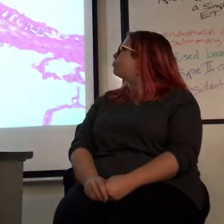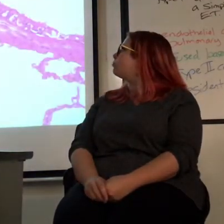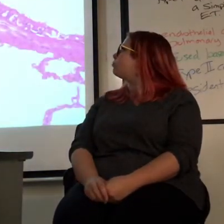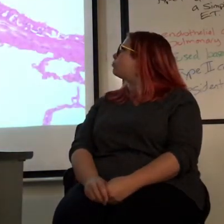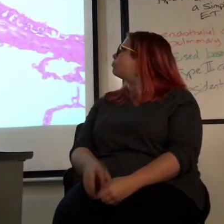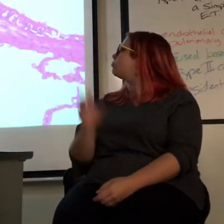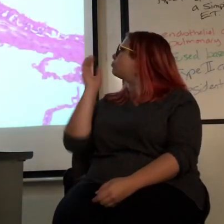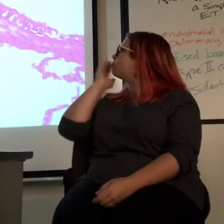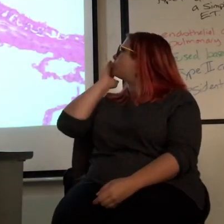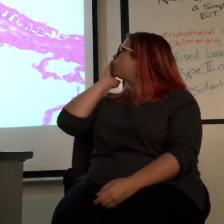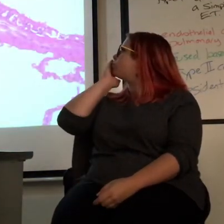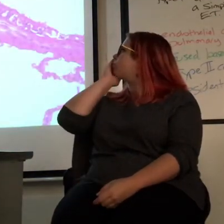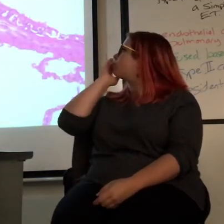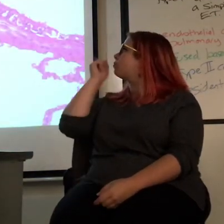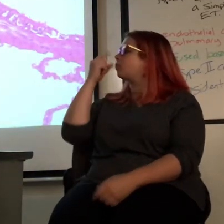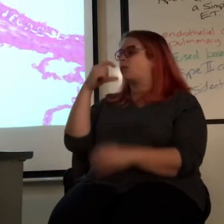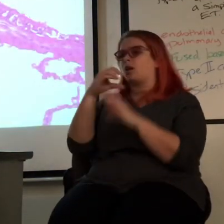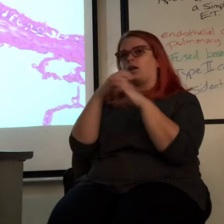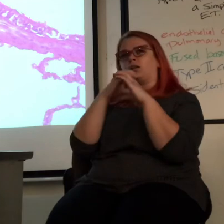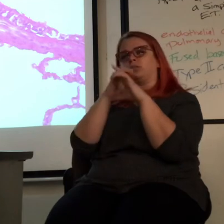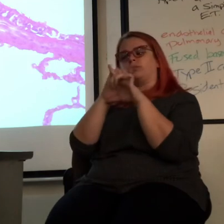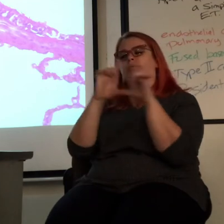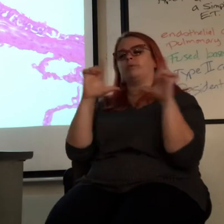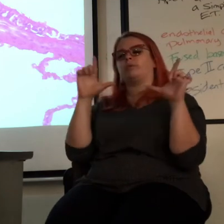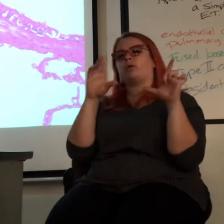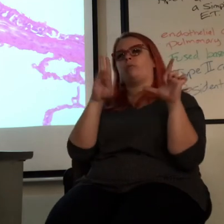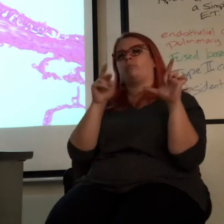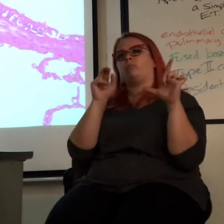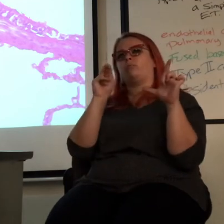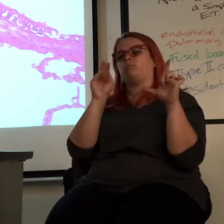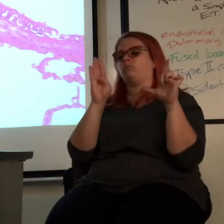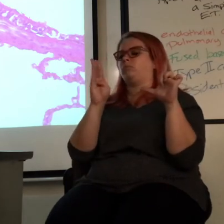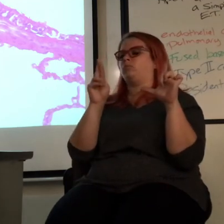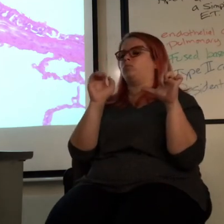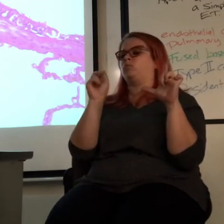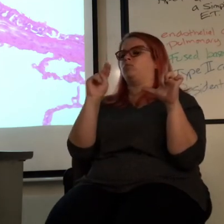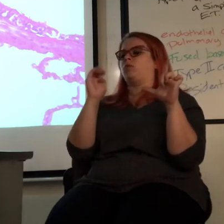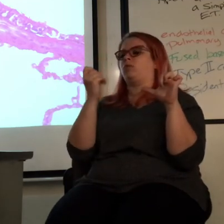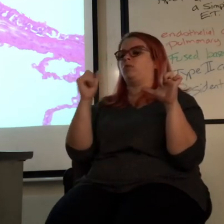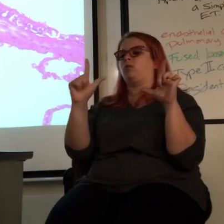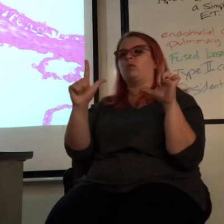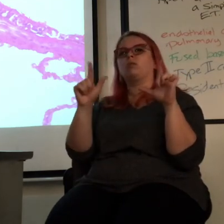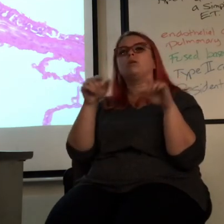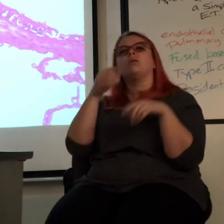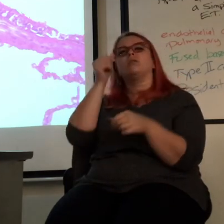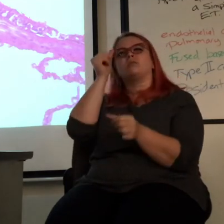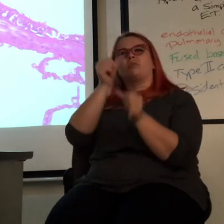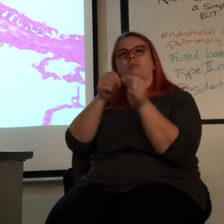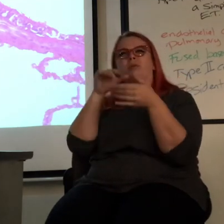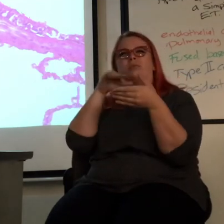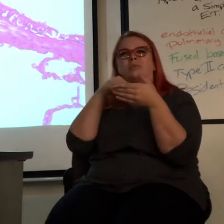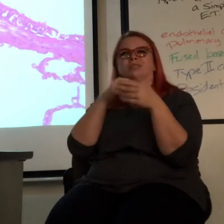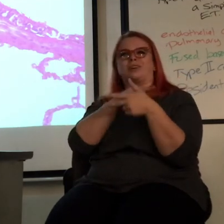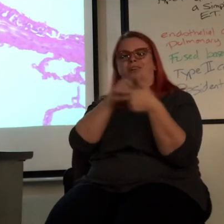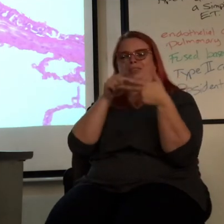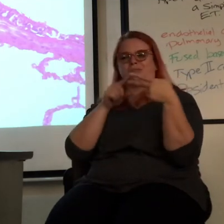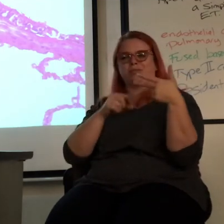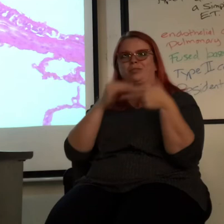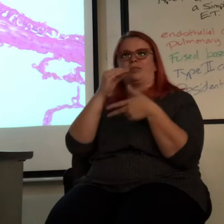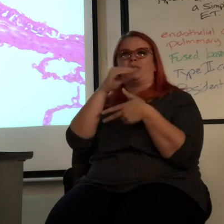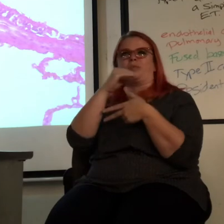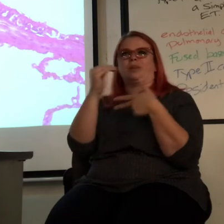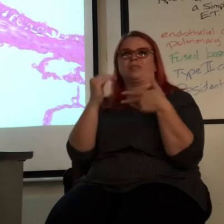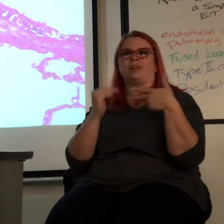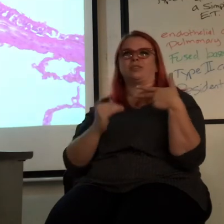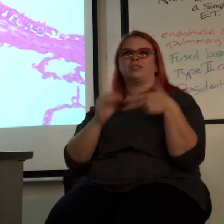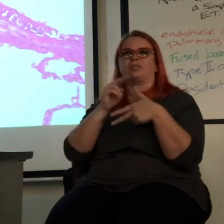Here's a close-up of the bronchial. Remember when we studied the different three layers of the tracheal wall, mucosa, submucosa,